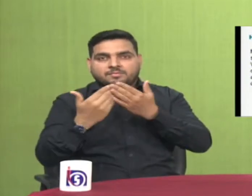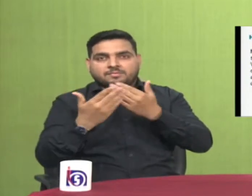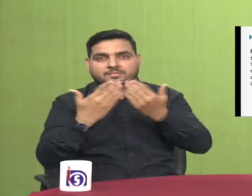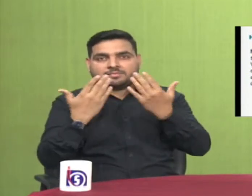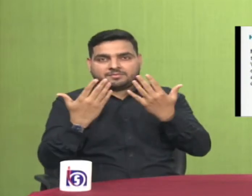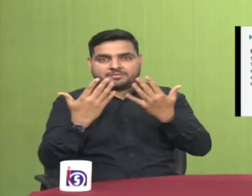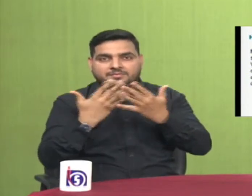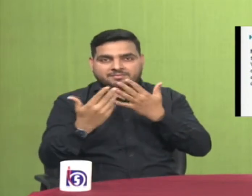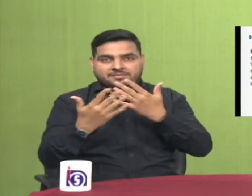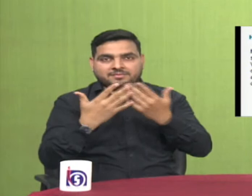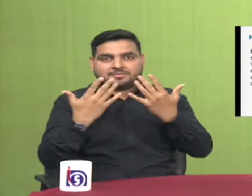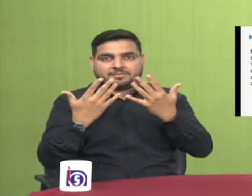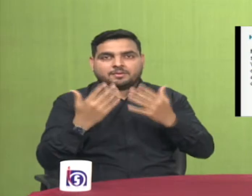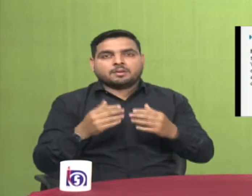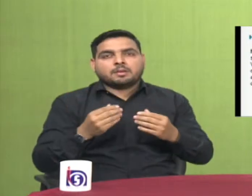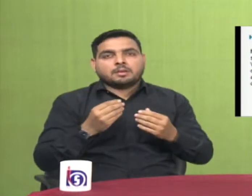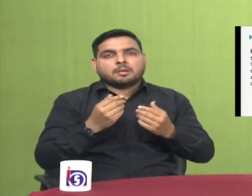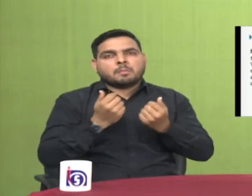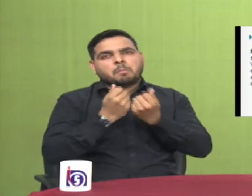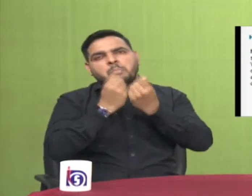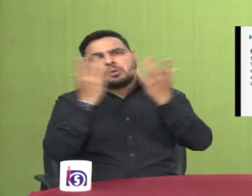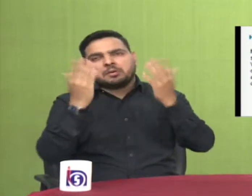Handedness with hands.